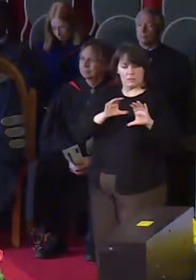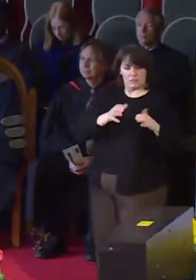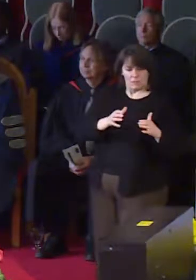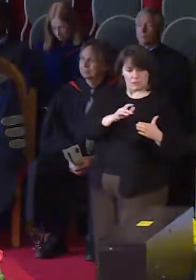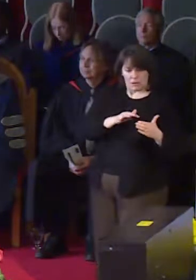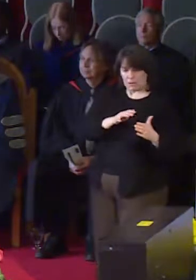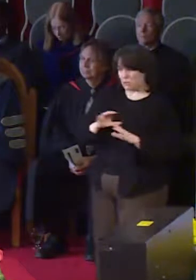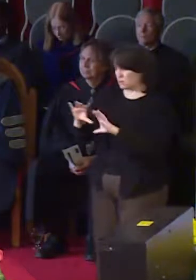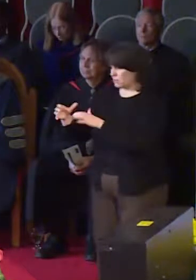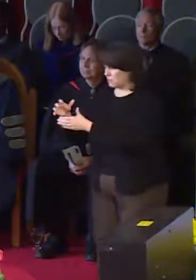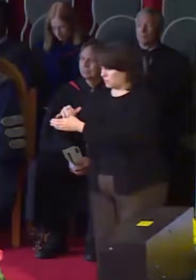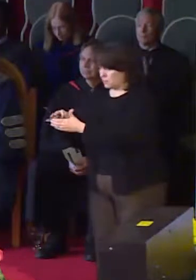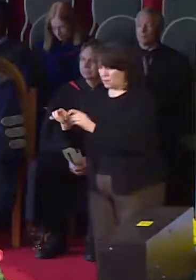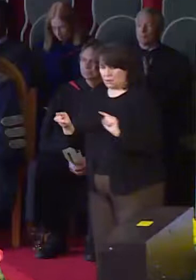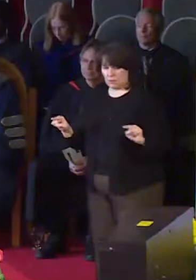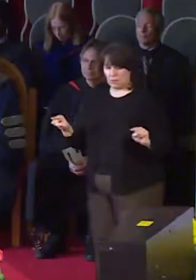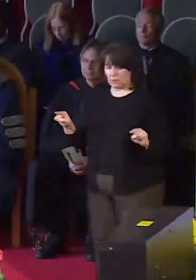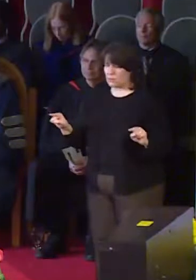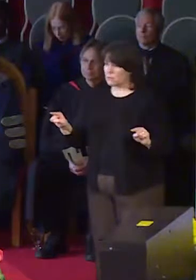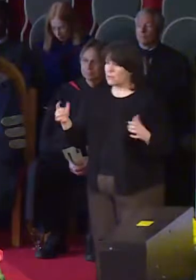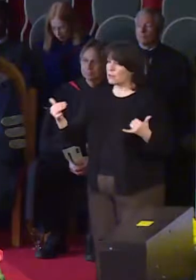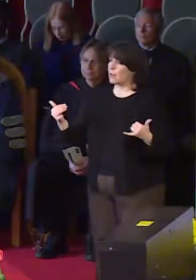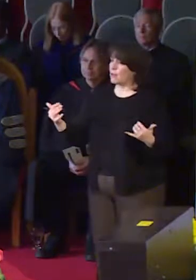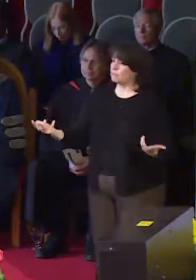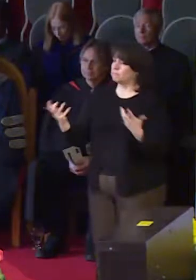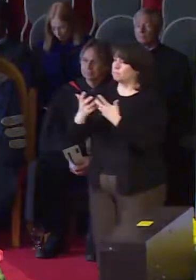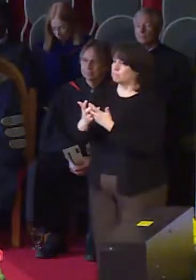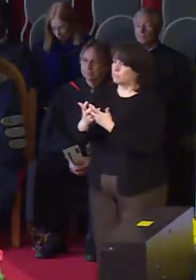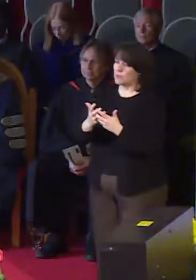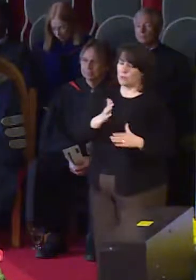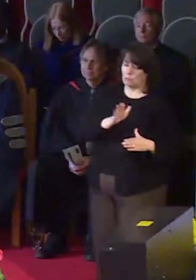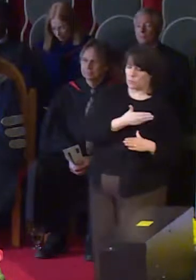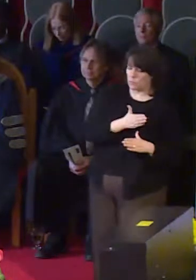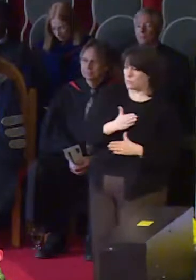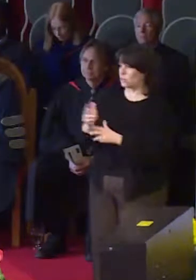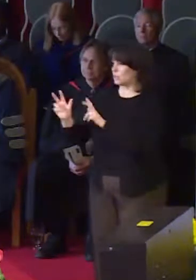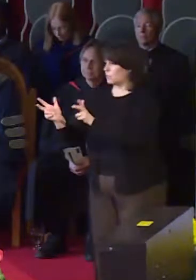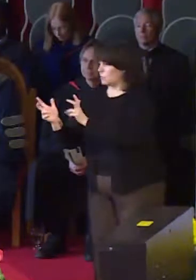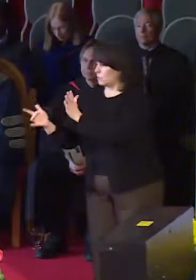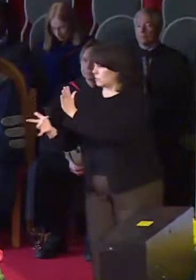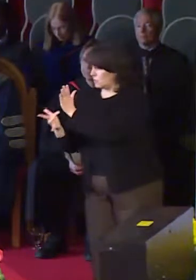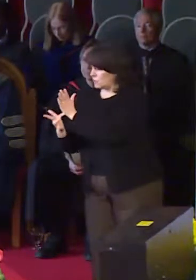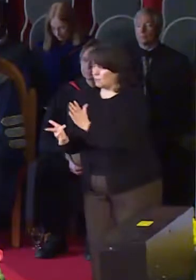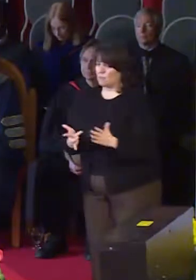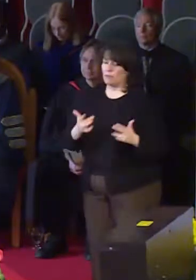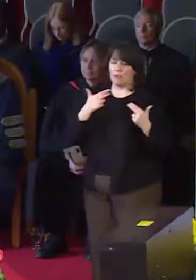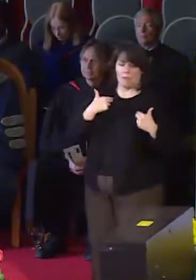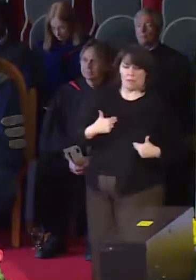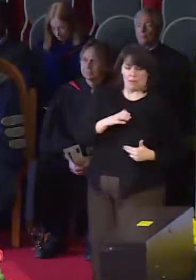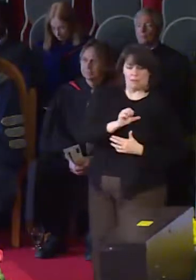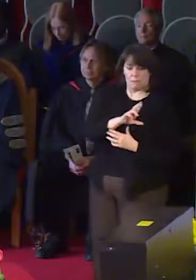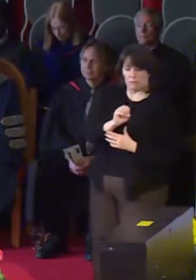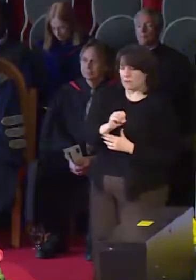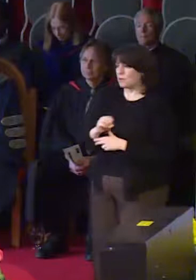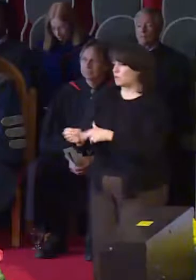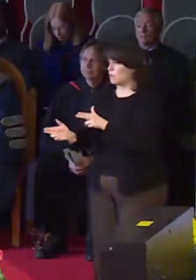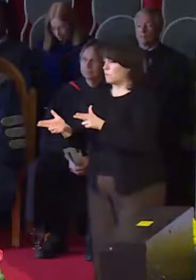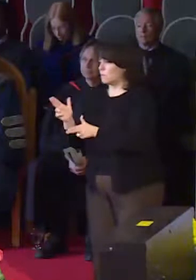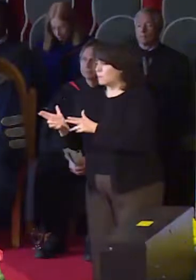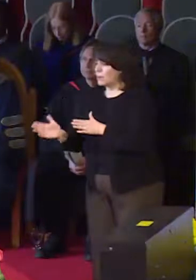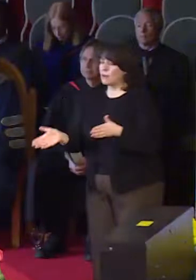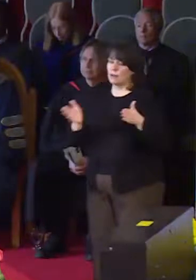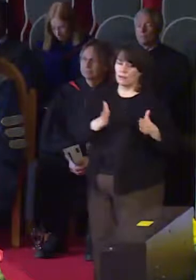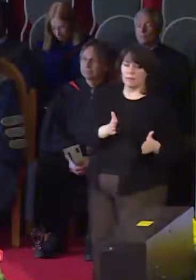isolated coming together in fresh and exciting ways. Music and computer technology, healthcare and robotic